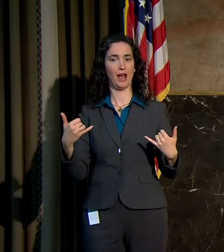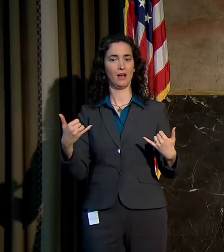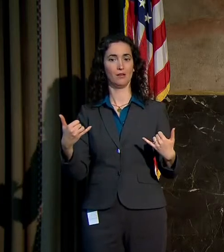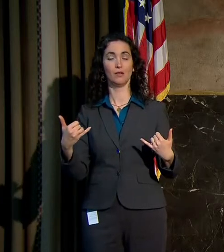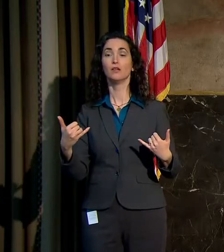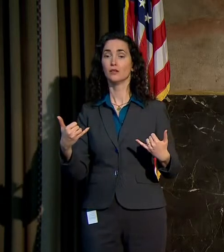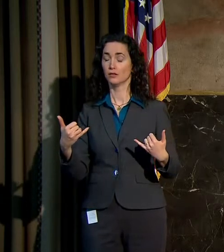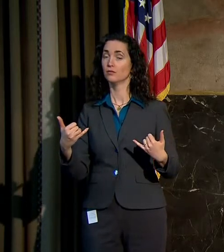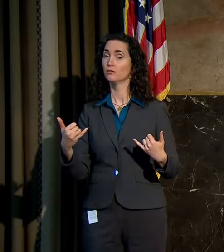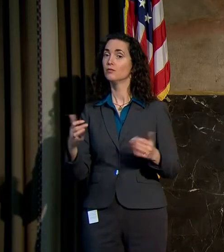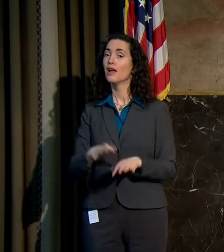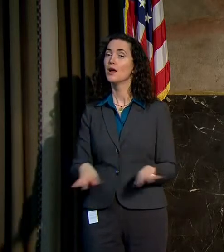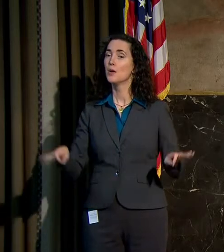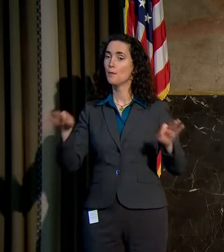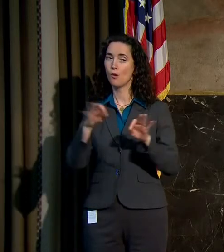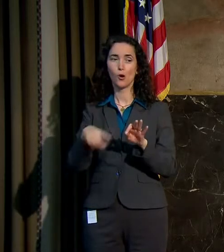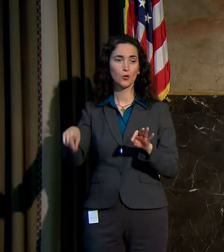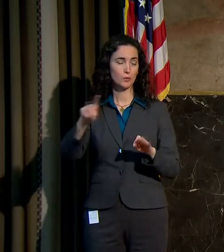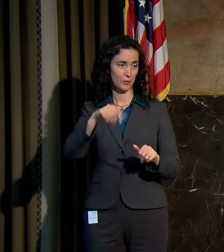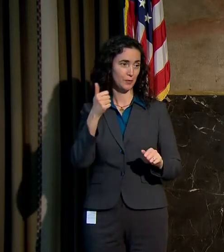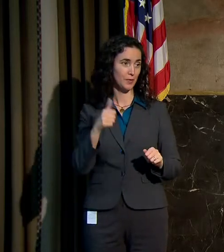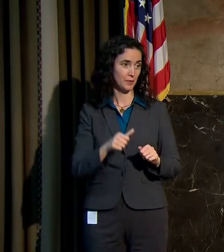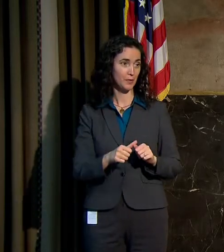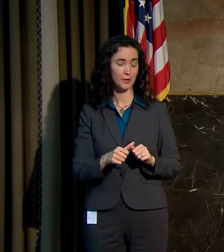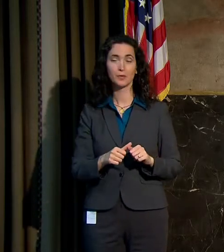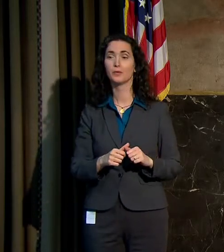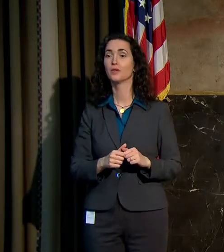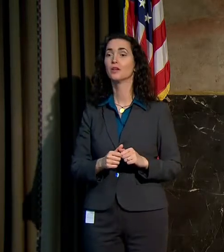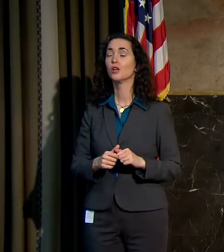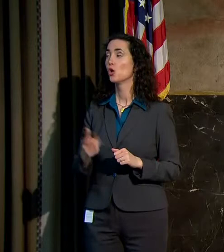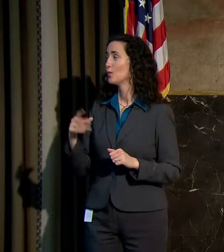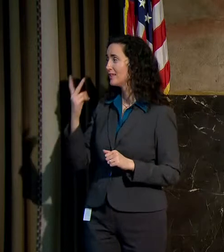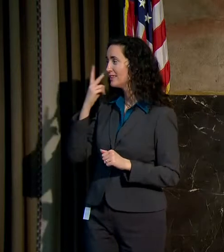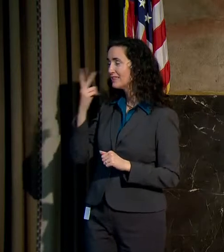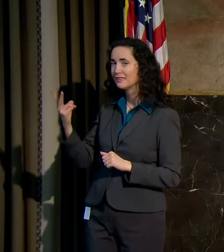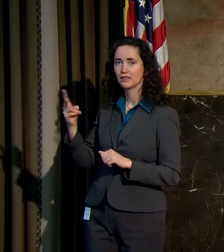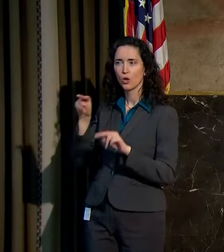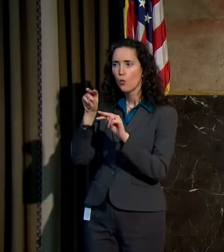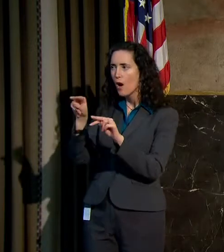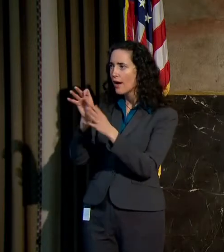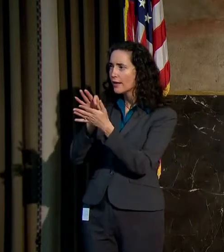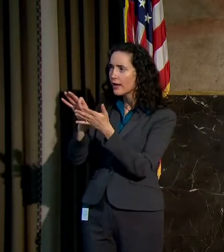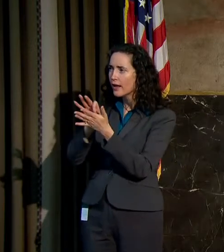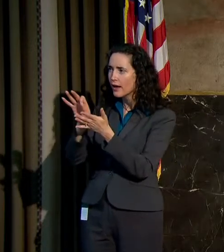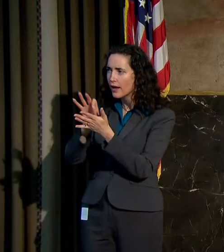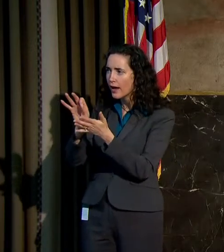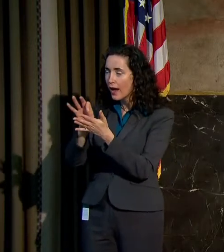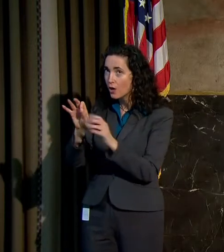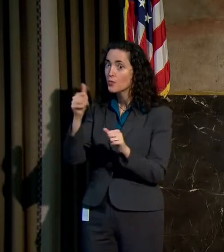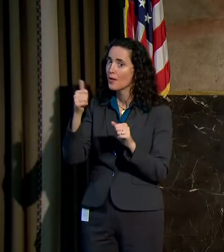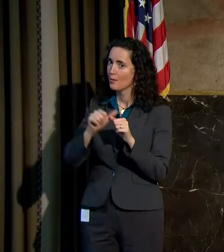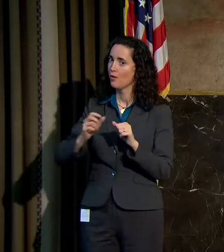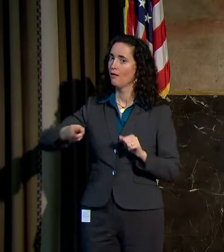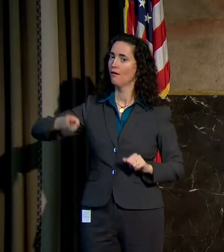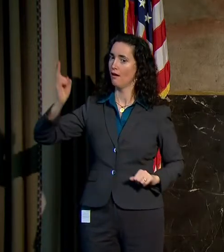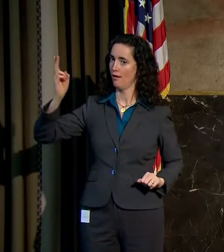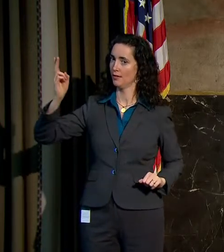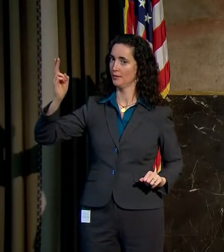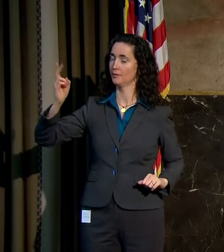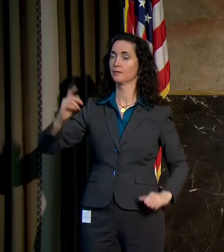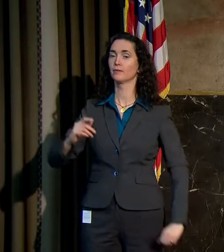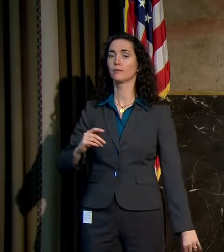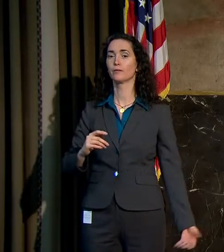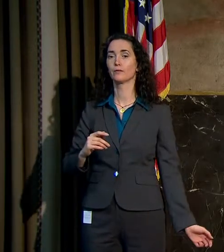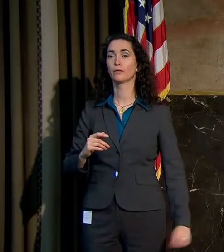think that's important for folks to realize as we watch these numbers closely in the coming days. We remain deep in